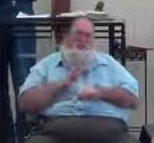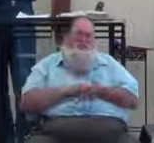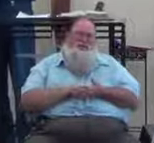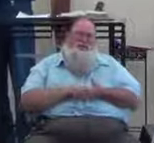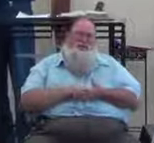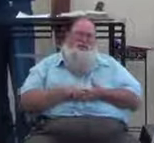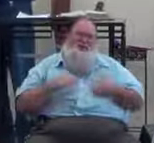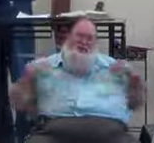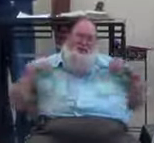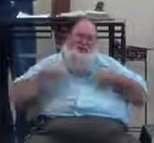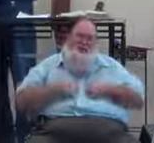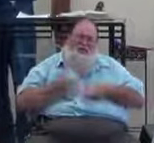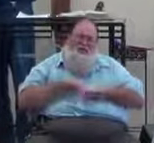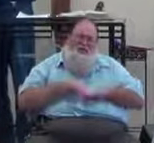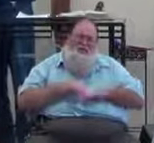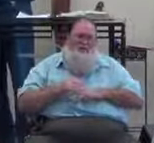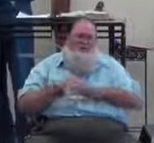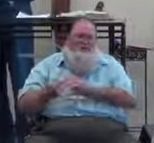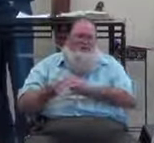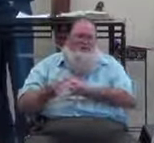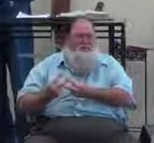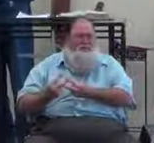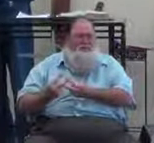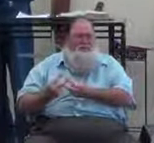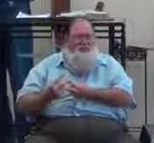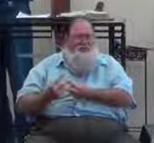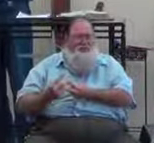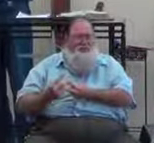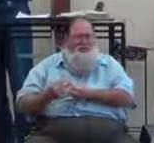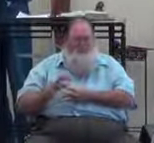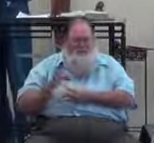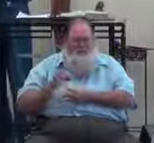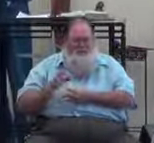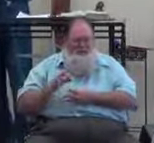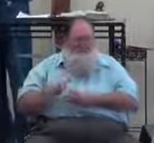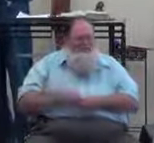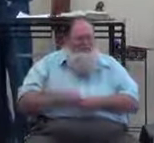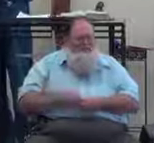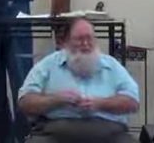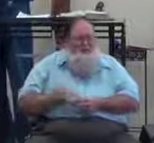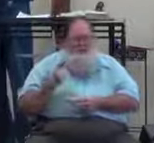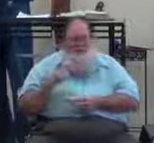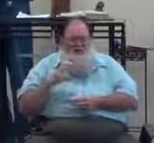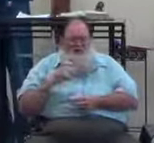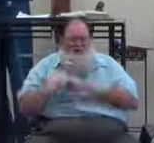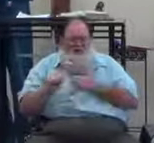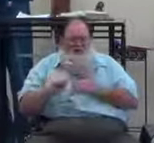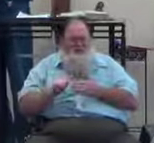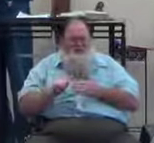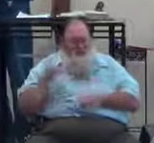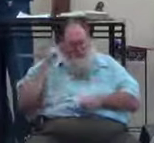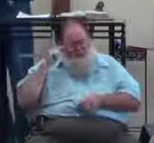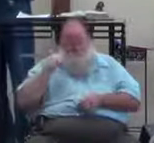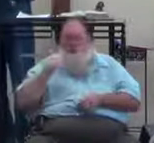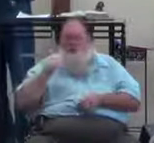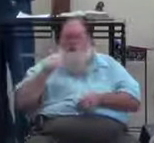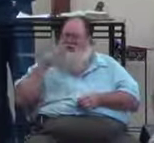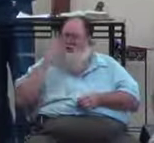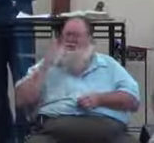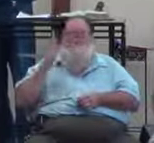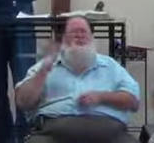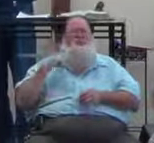one. And there that $100 was in my pocket, and I thought, God, you're so good. You still do miracles. And